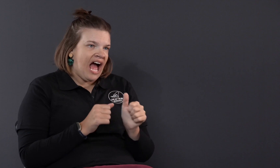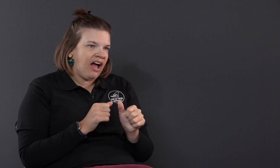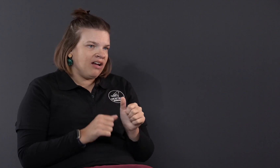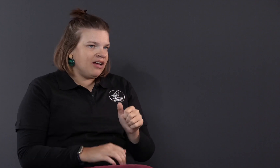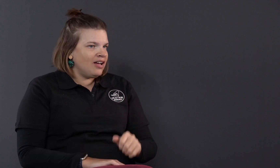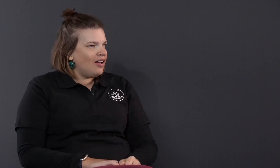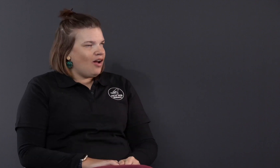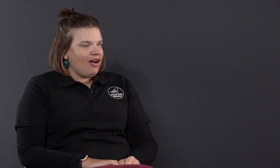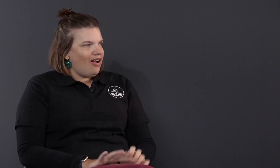That feeling,